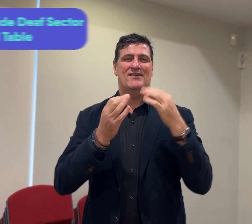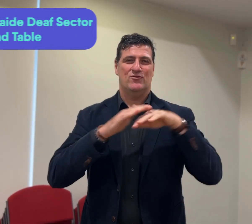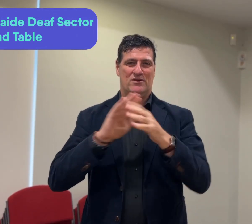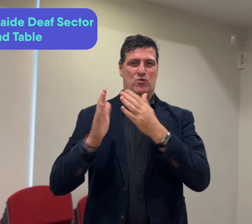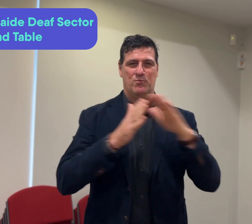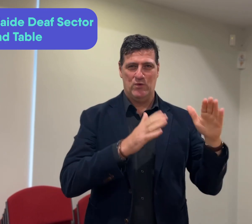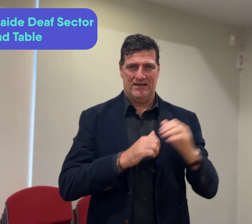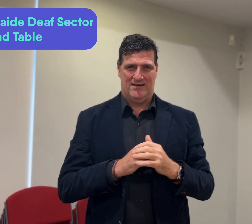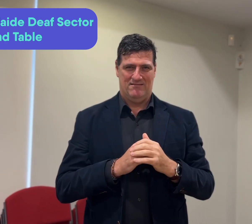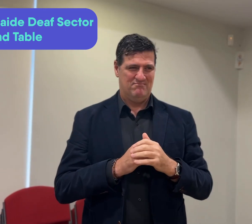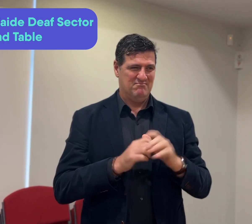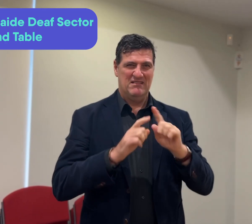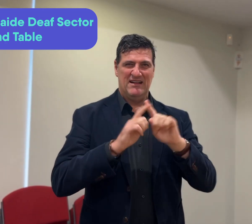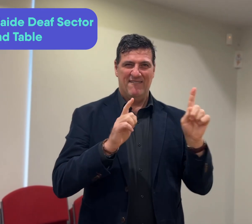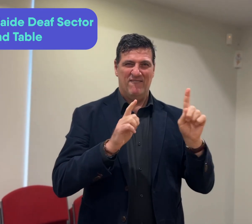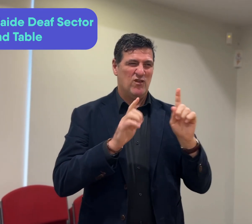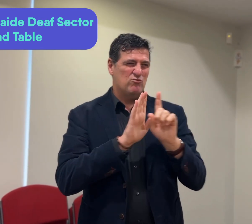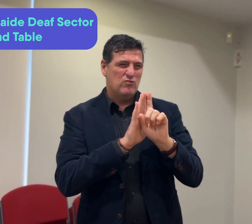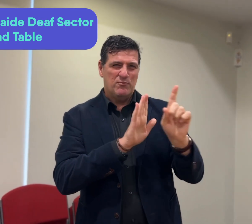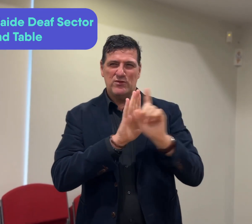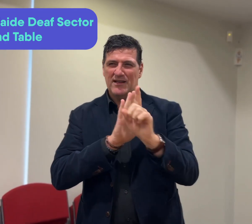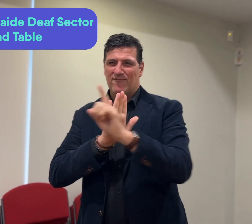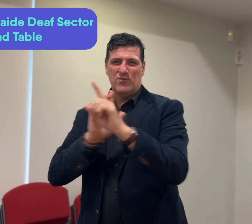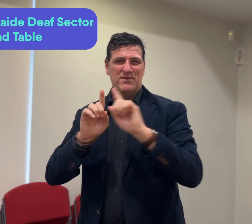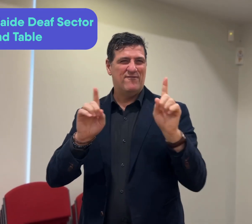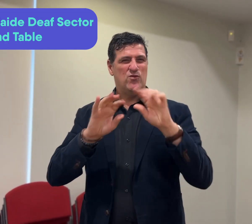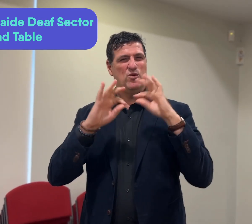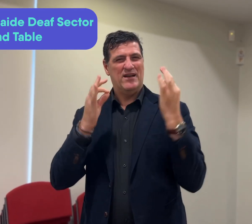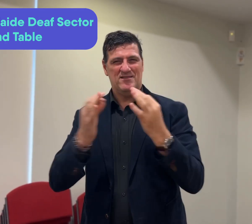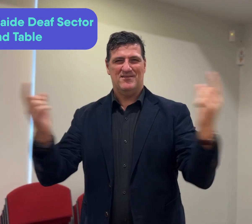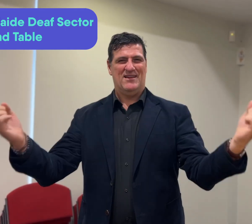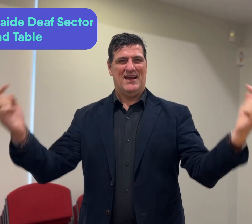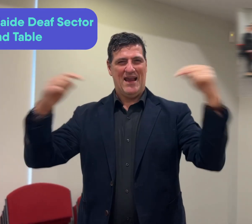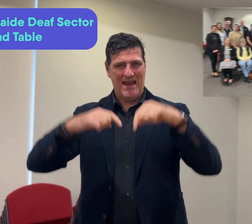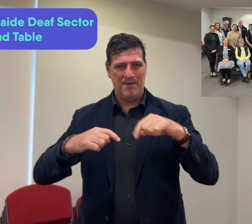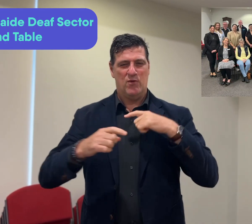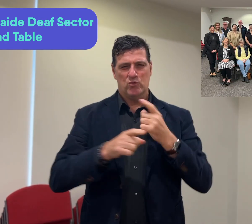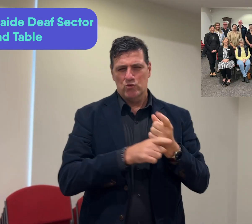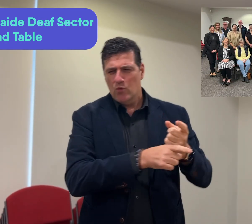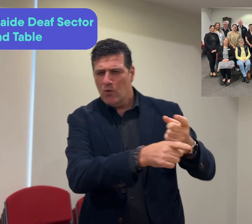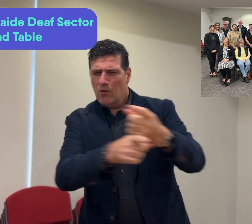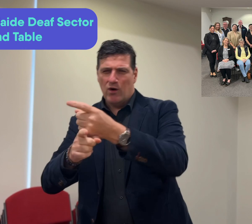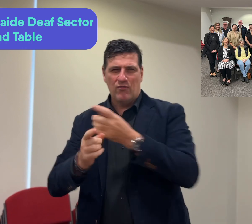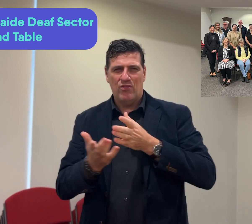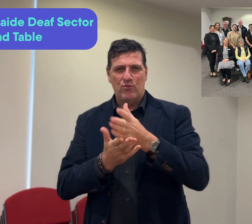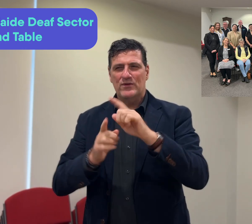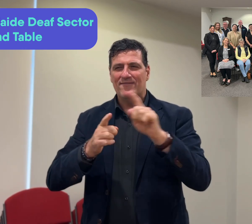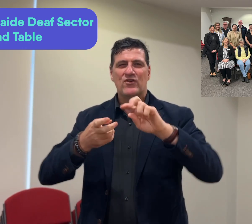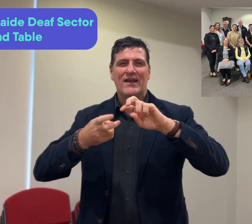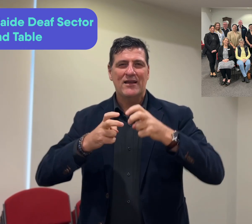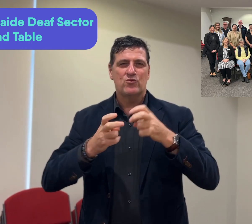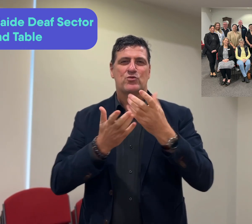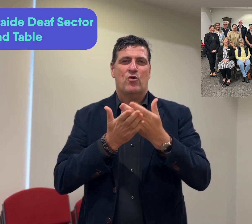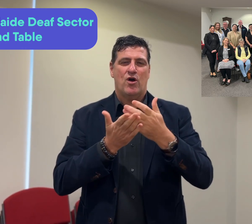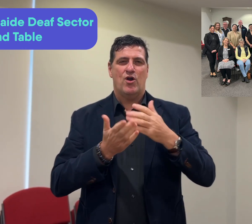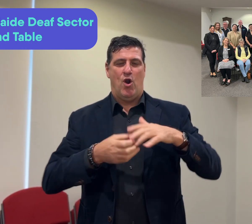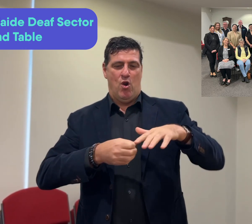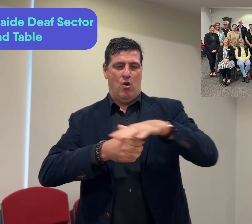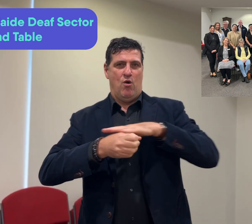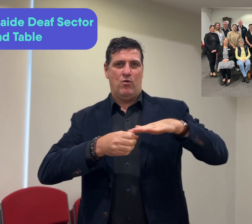together the deaf organisations in the community. We had various representatives from those organisations to talk through